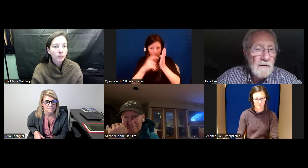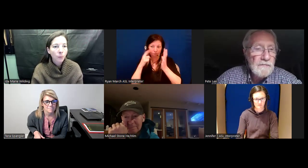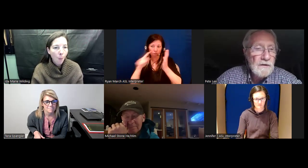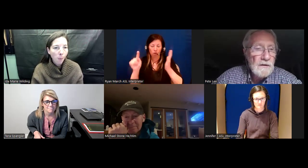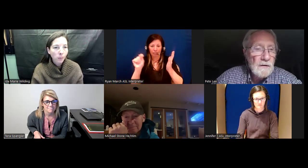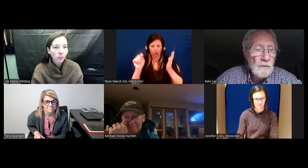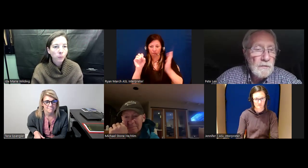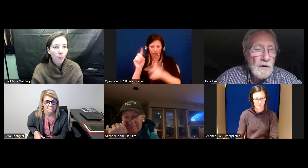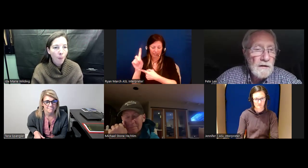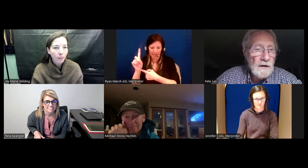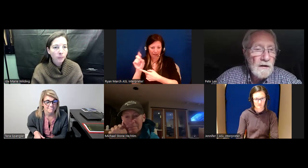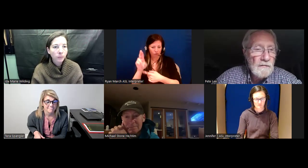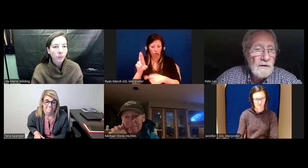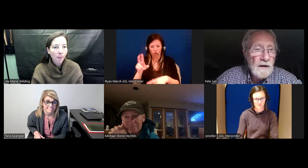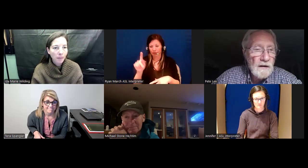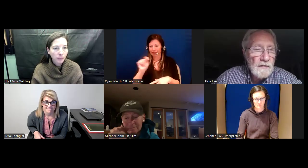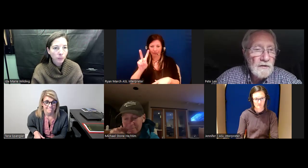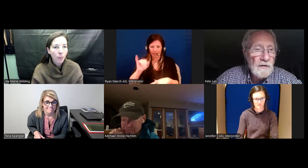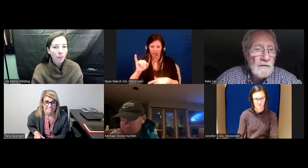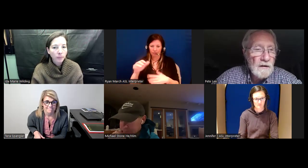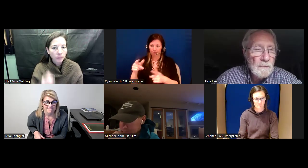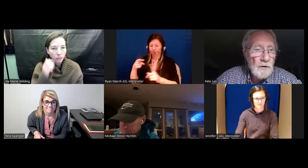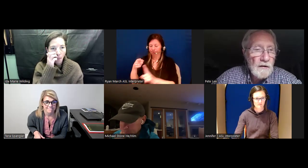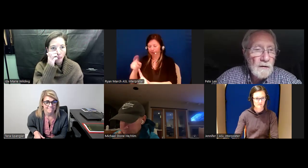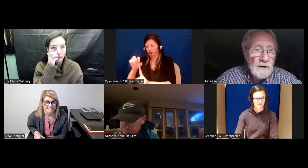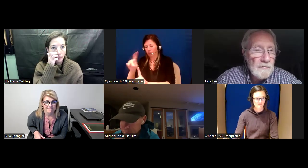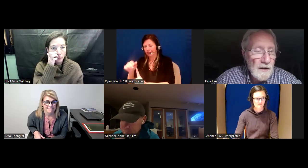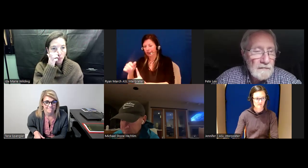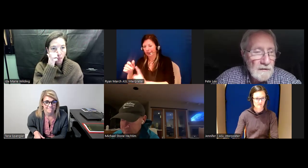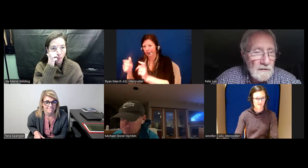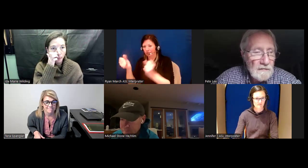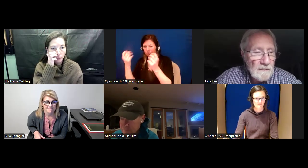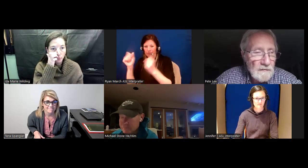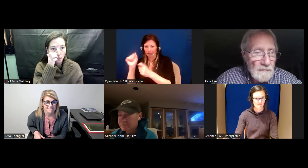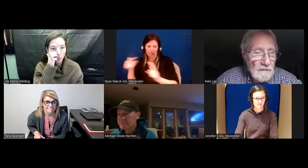the deaf or blind to have ASL and Braille? I mean, is that